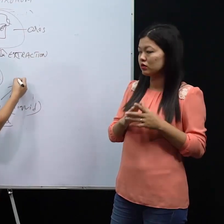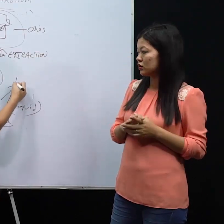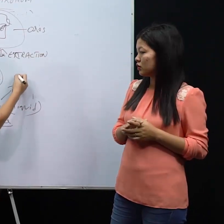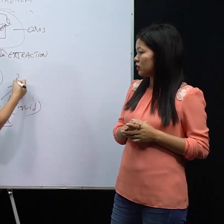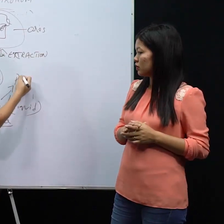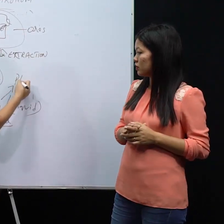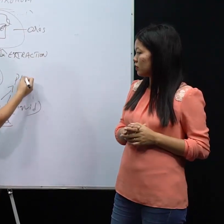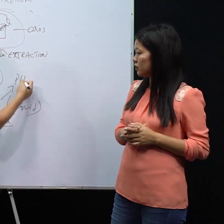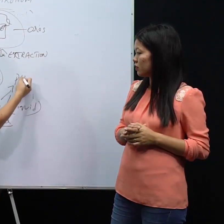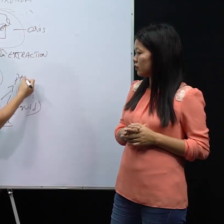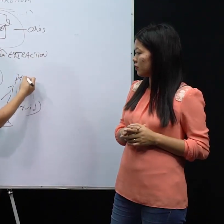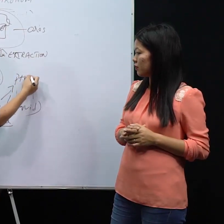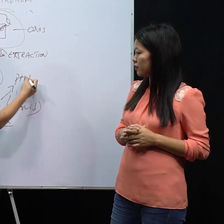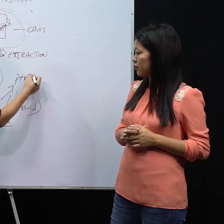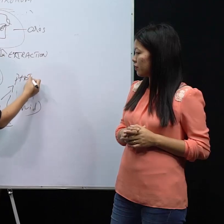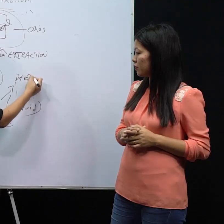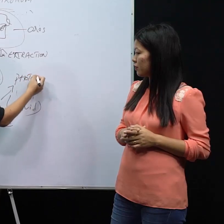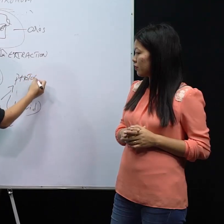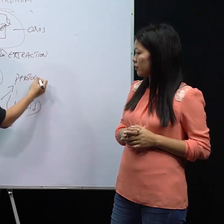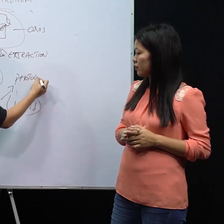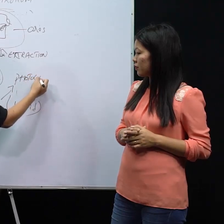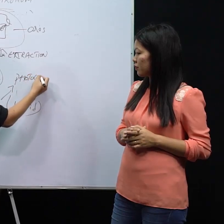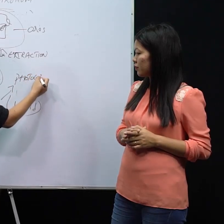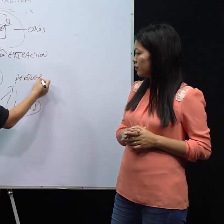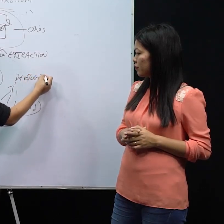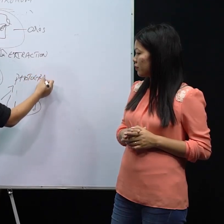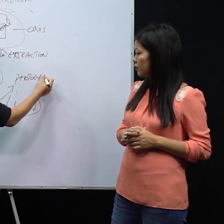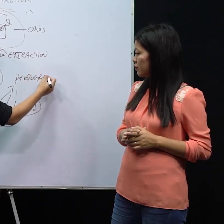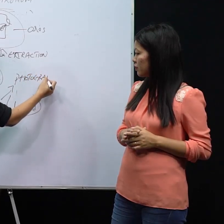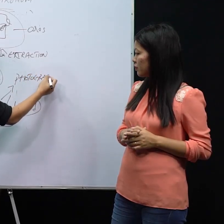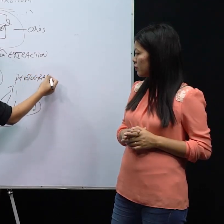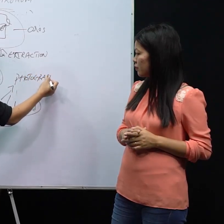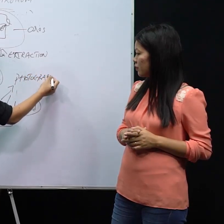material. I'll write over here. Photographic material.